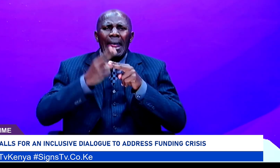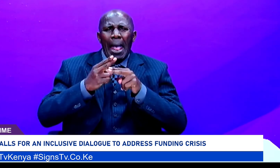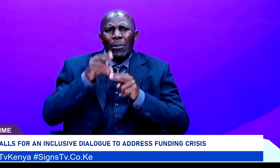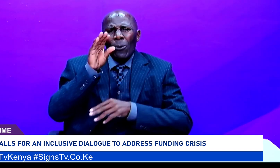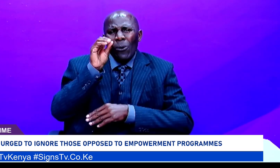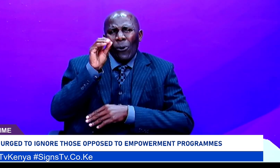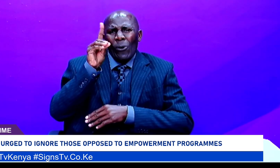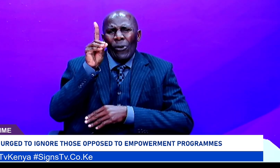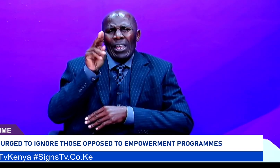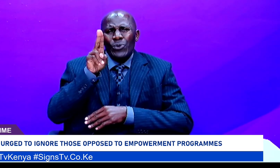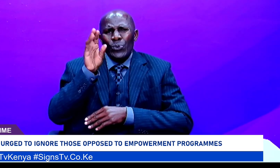Now, from the news updates,